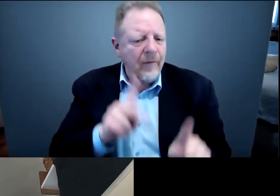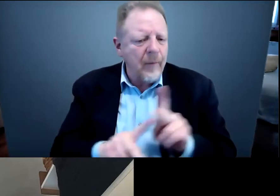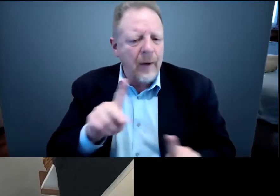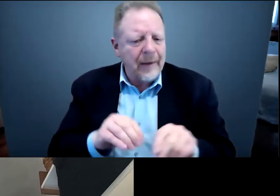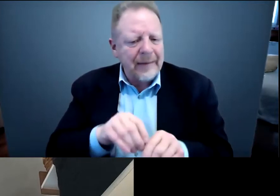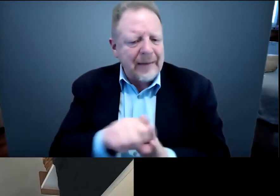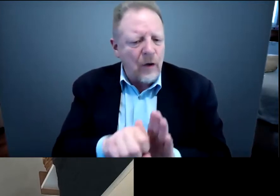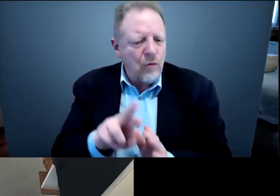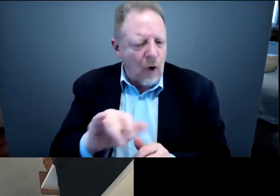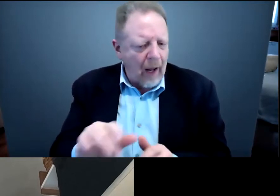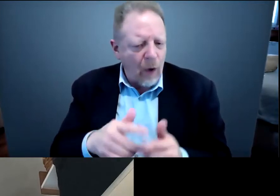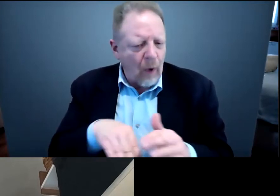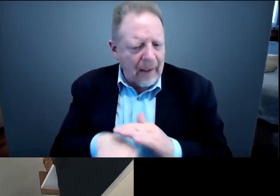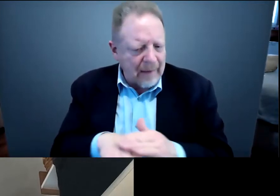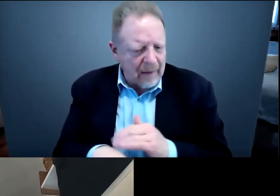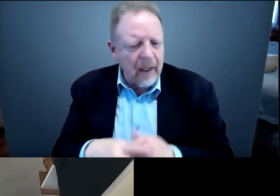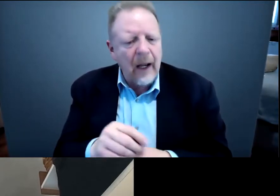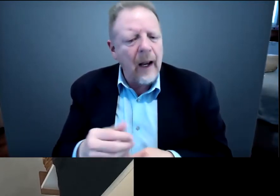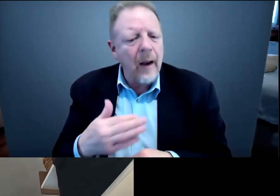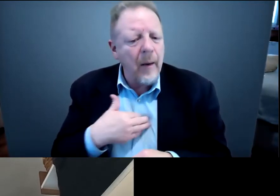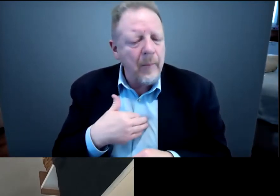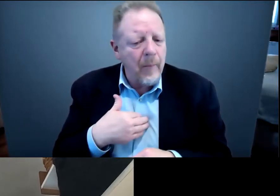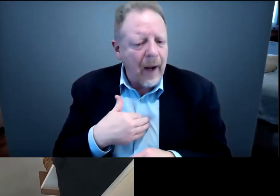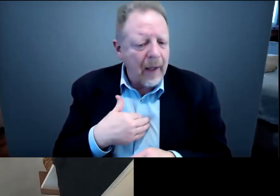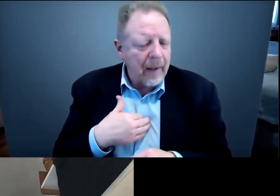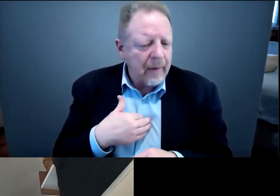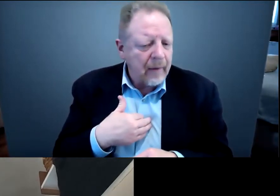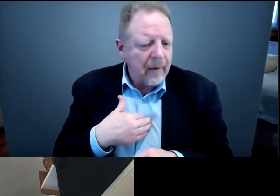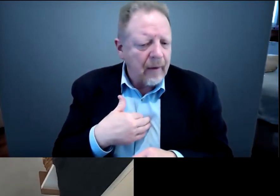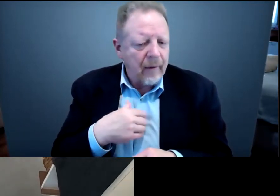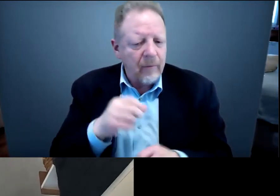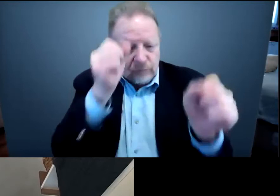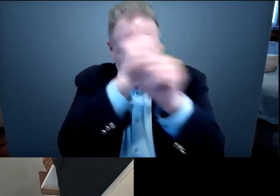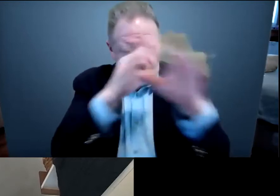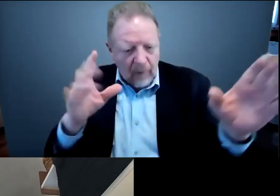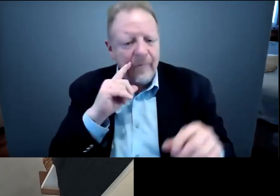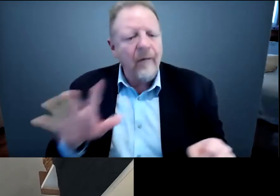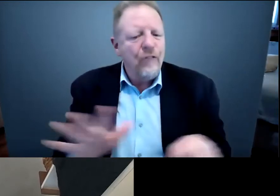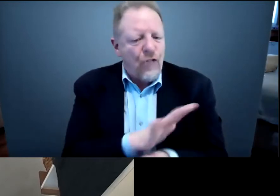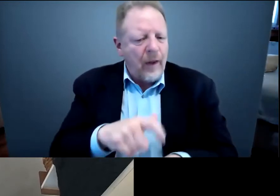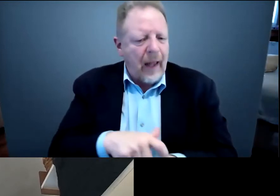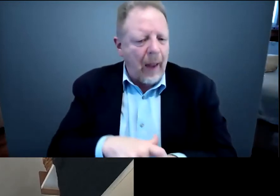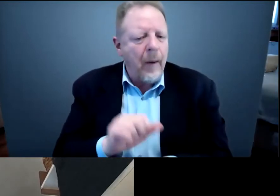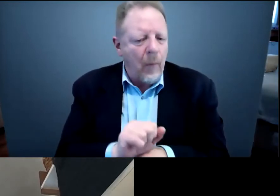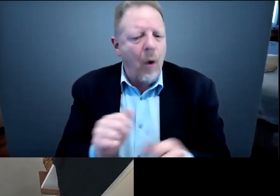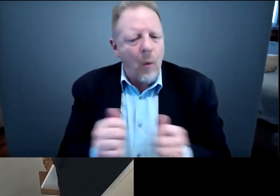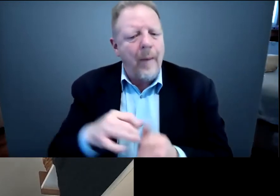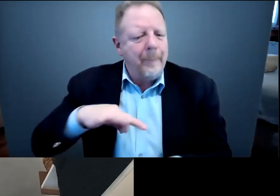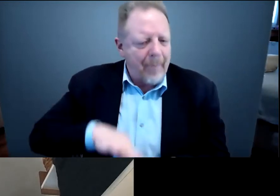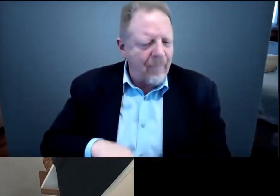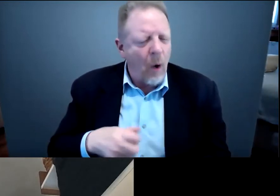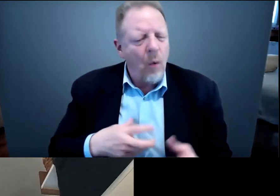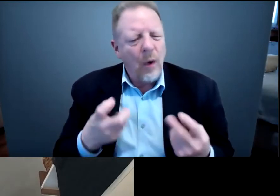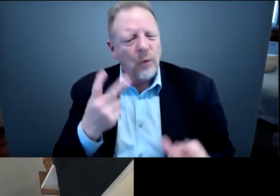Rhode Island. And my vision for that would be full-time employment with benefits and everything. So I really just want to